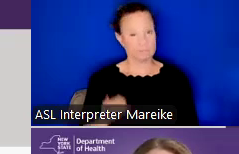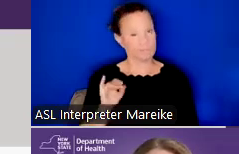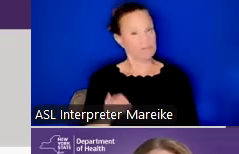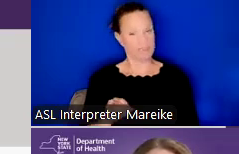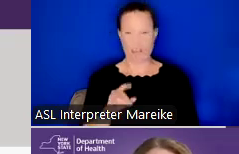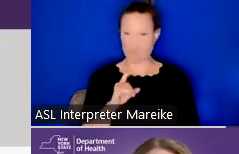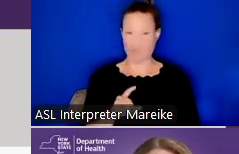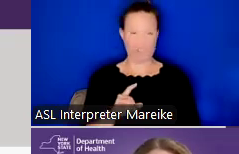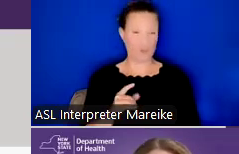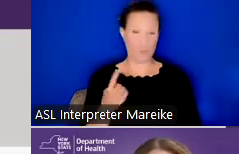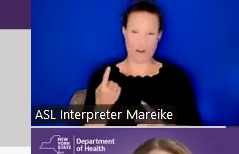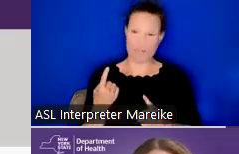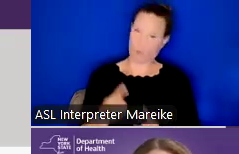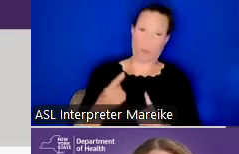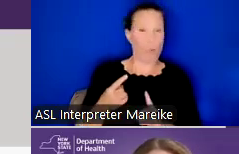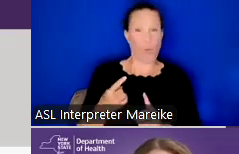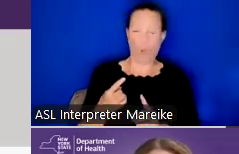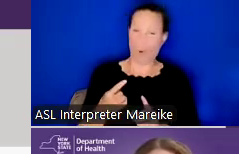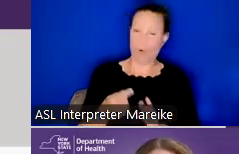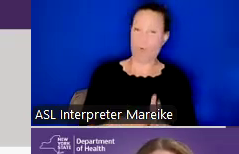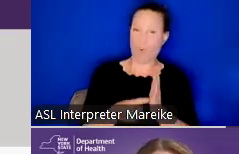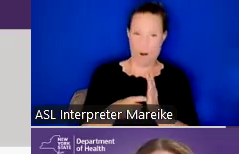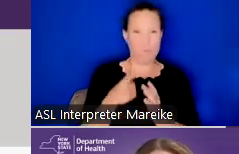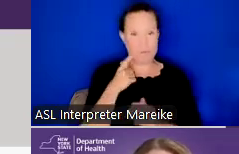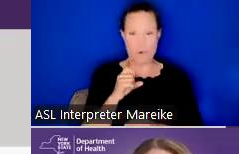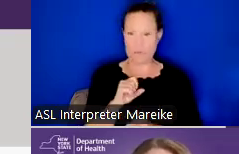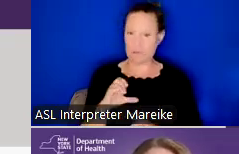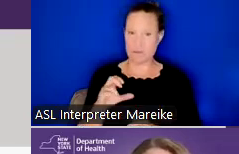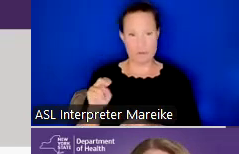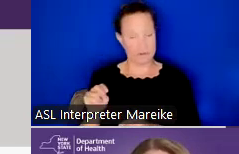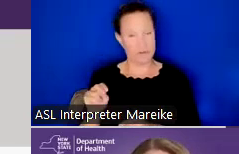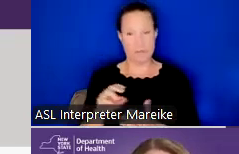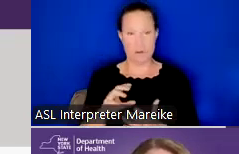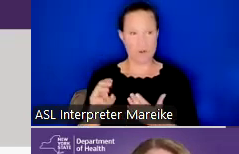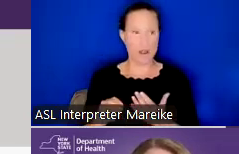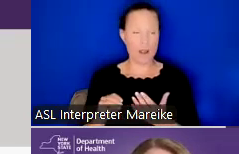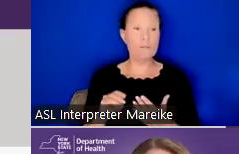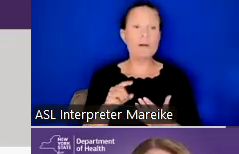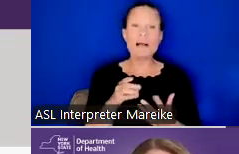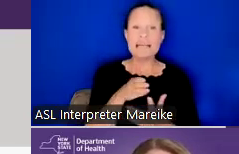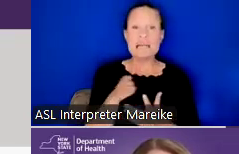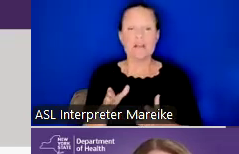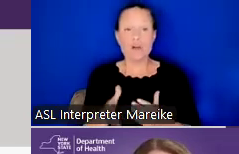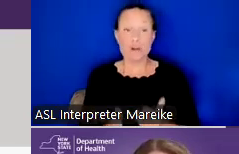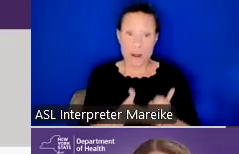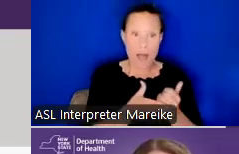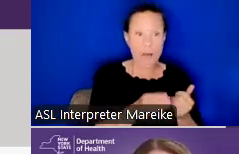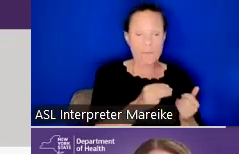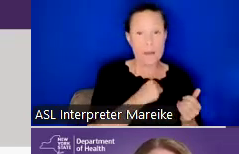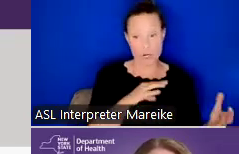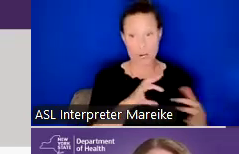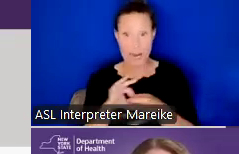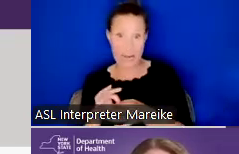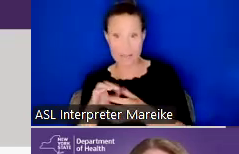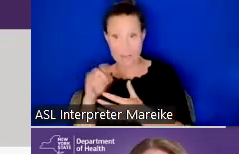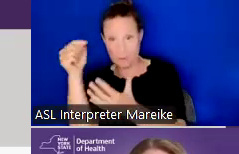Social Care Network program. The navigator can coordinate the member's experience to get them connected to services that are